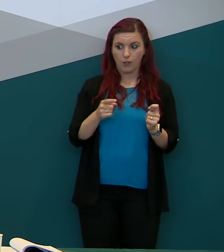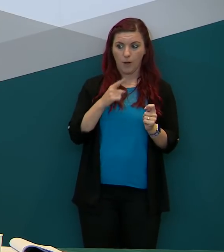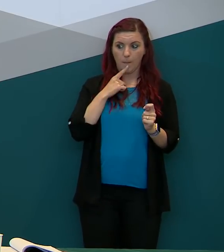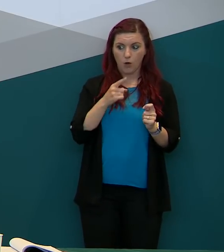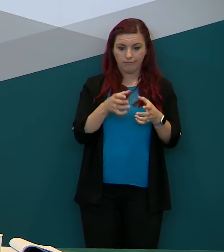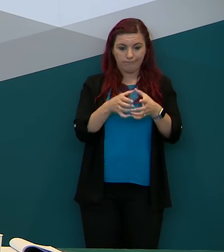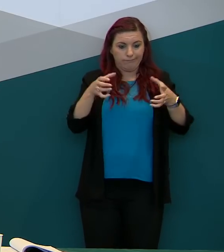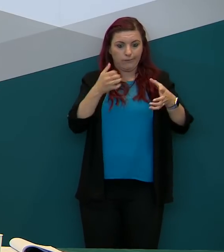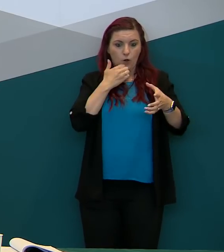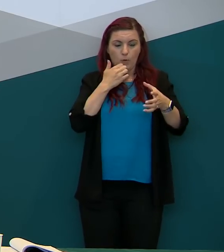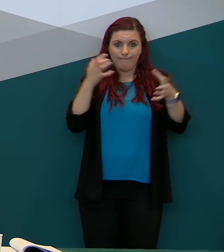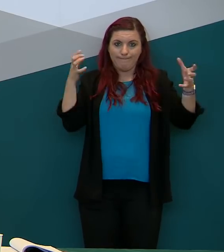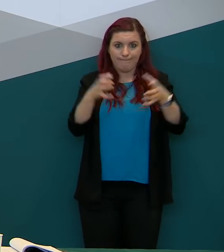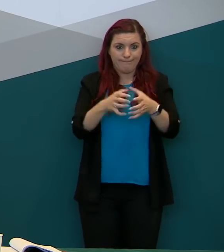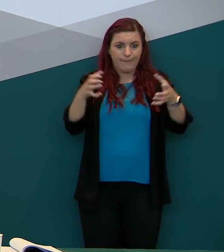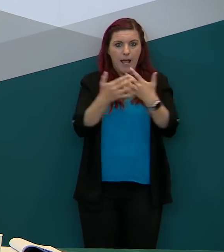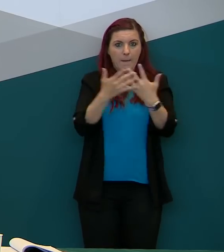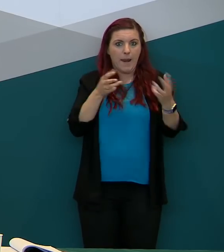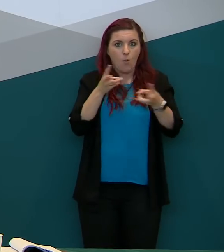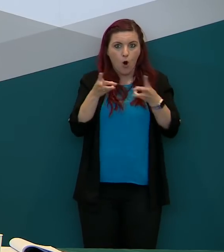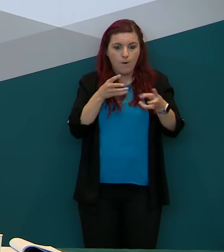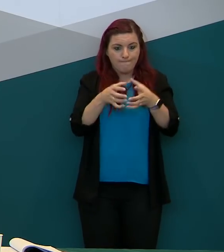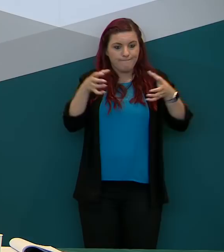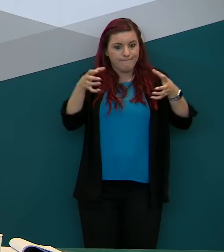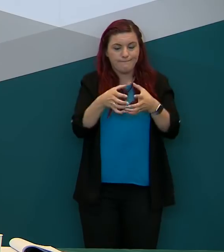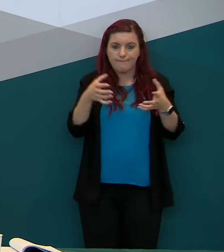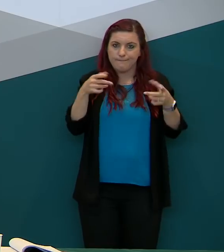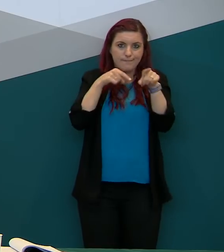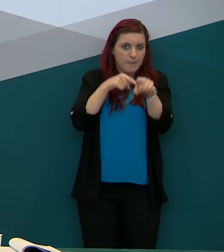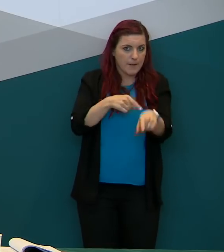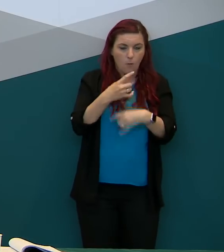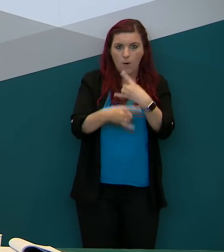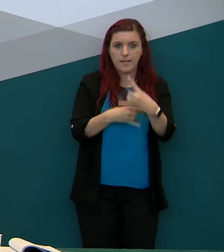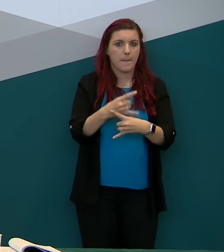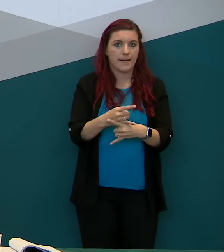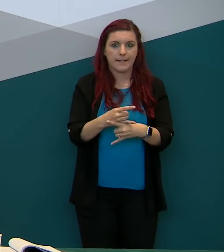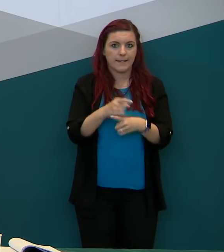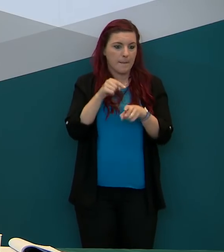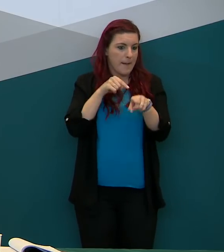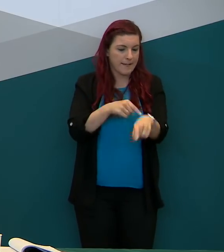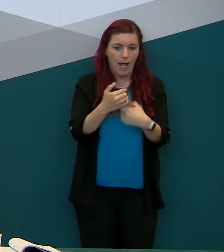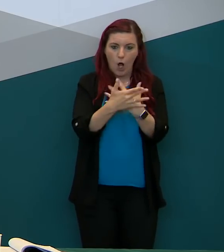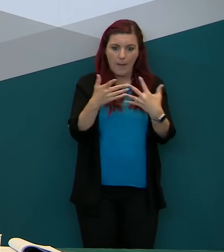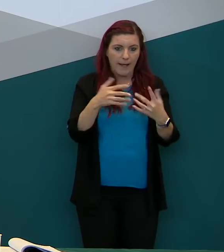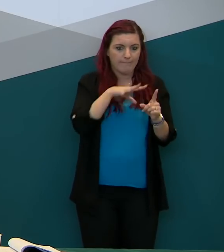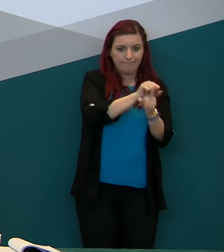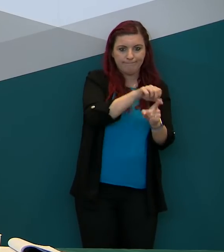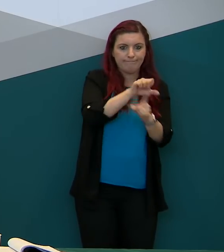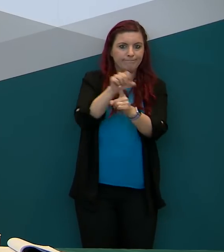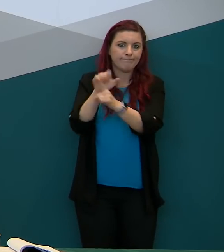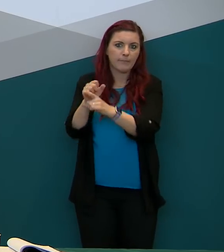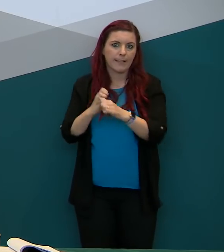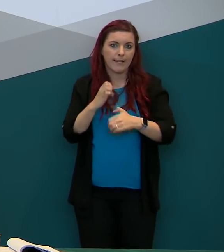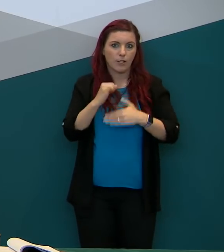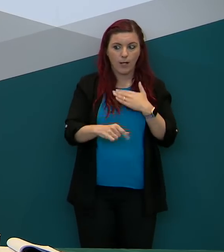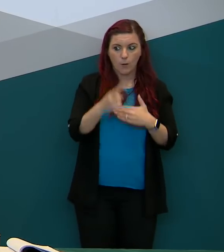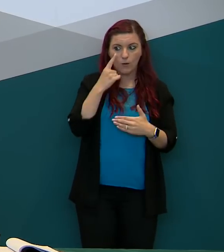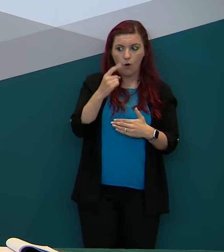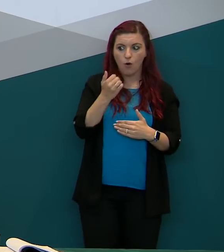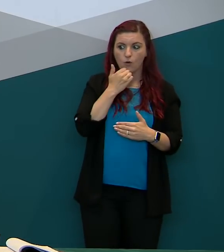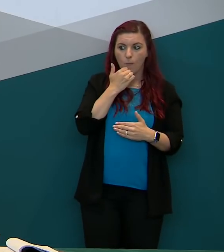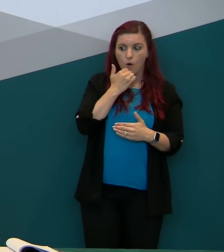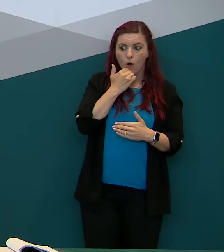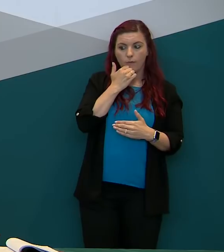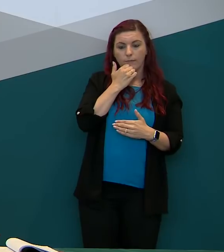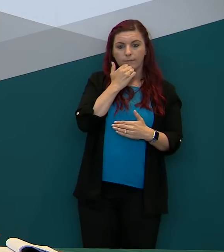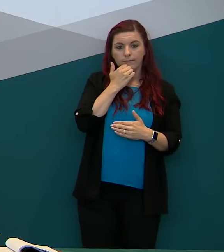the numbers actively involved based on what the demand is coming through. And as you've seen from our figures earlier, other presentations, the number of contacts coming